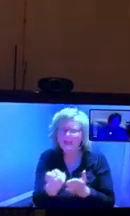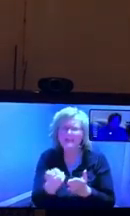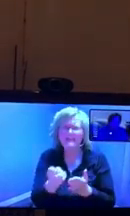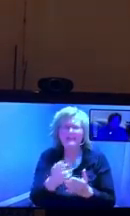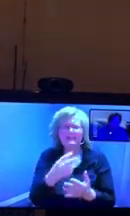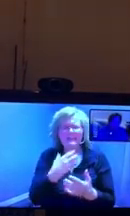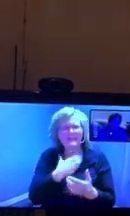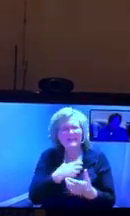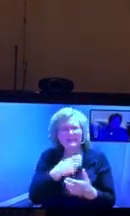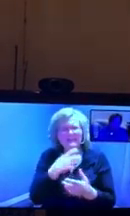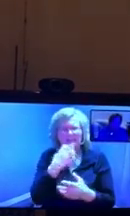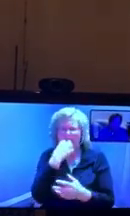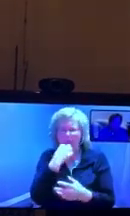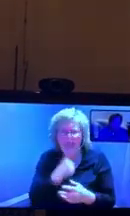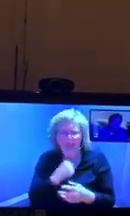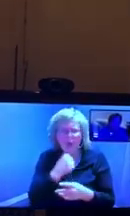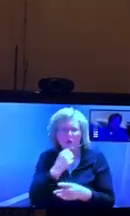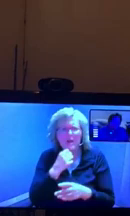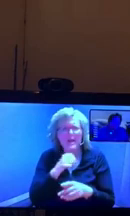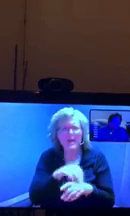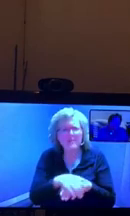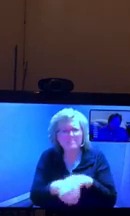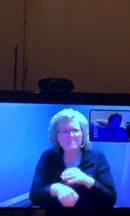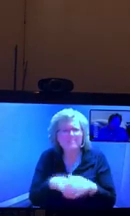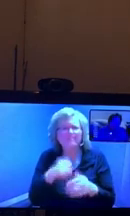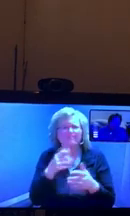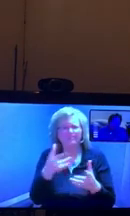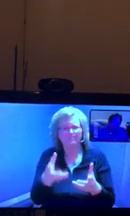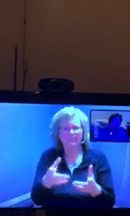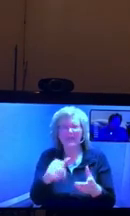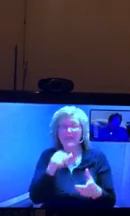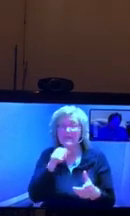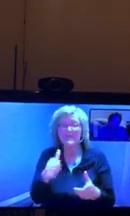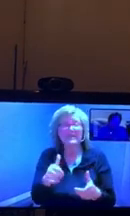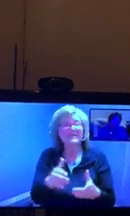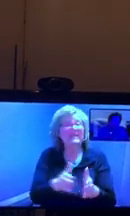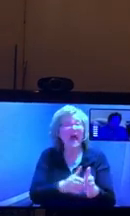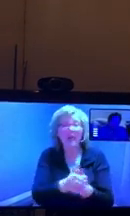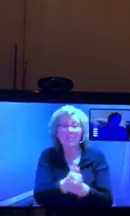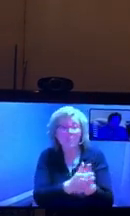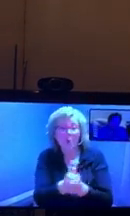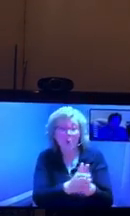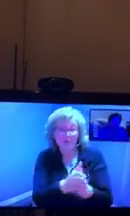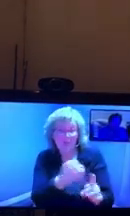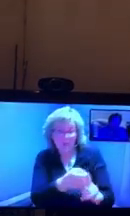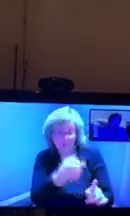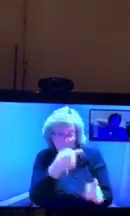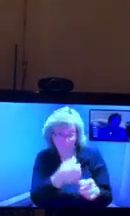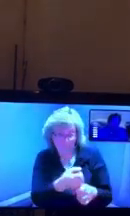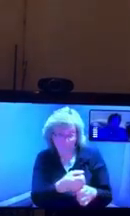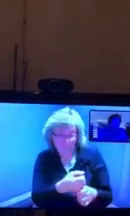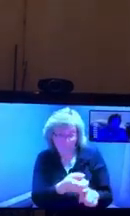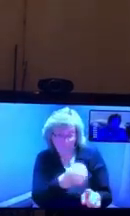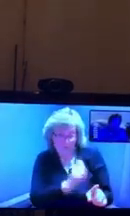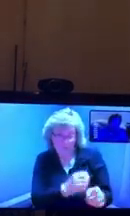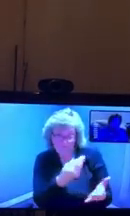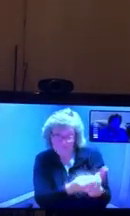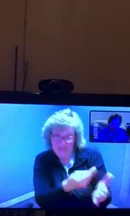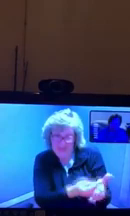This is important, what you need to know also. Ash is not motivated by money, guys. not motivated by money. He has built this platform for